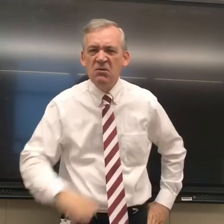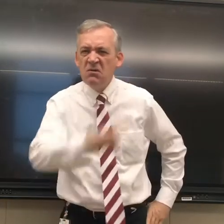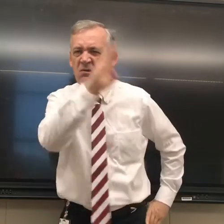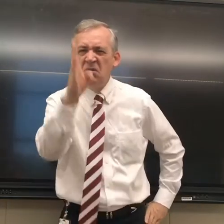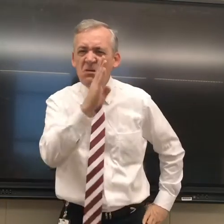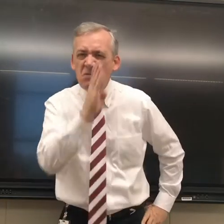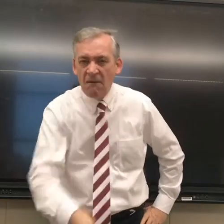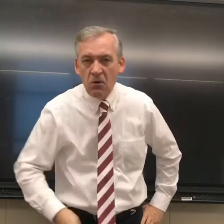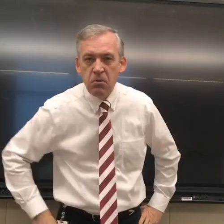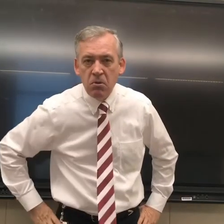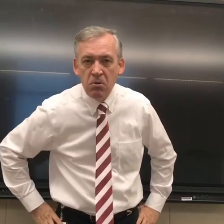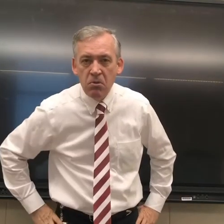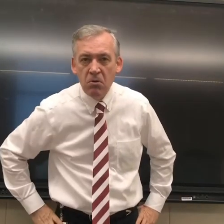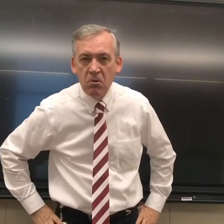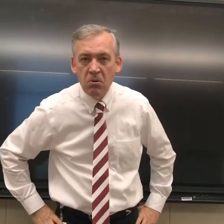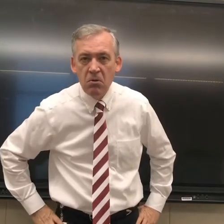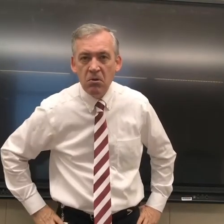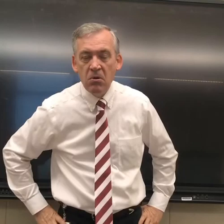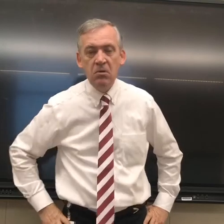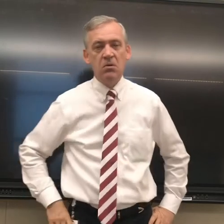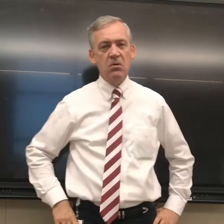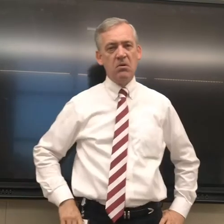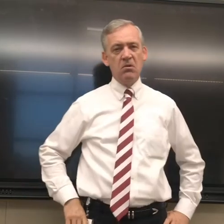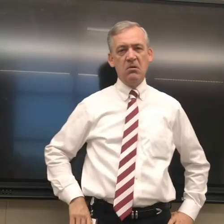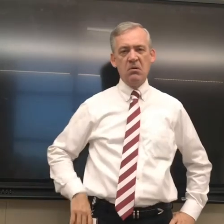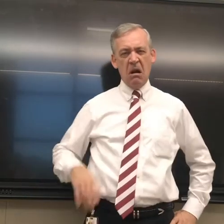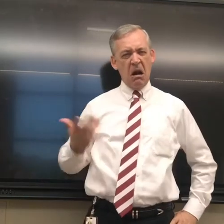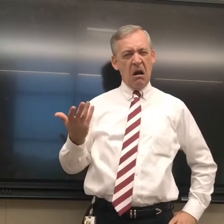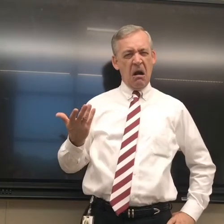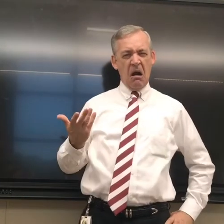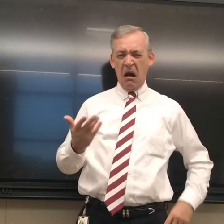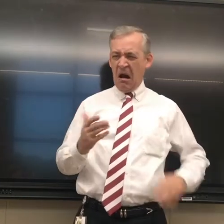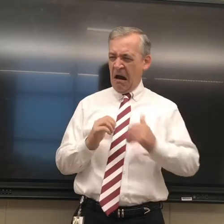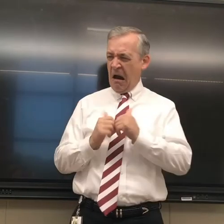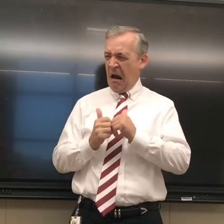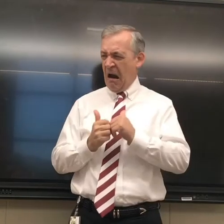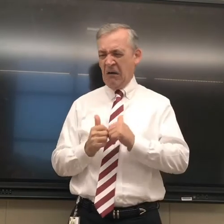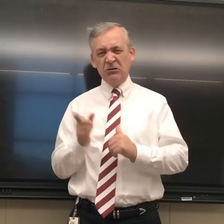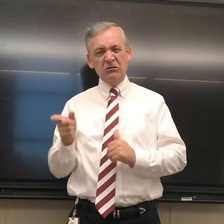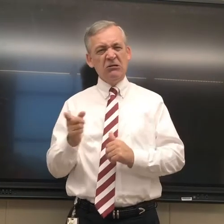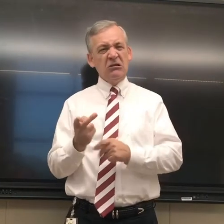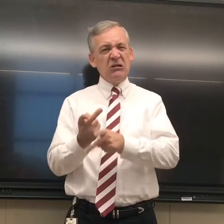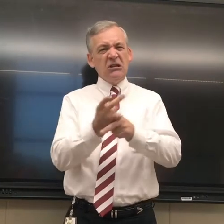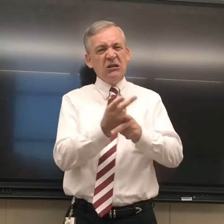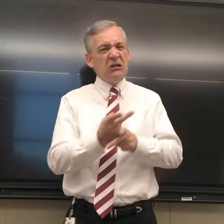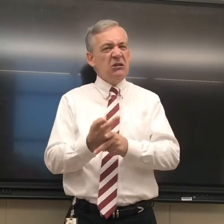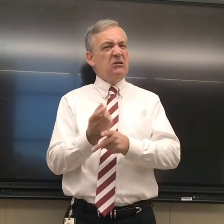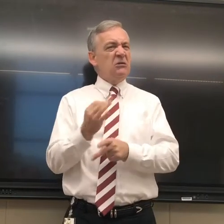We never knew how she managed those necessities which depend on human interaction.